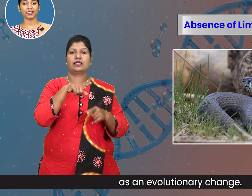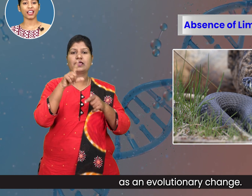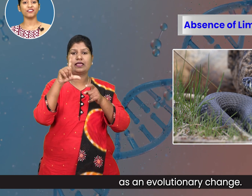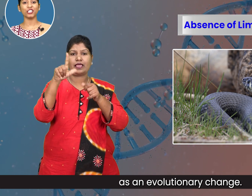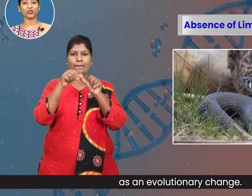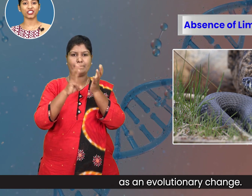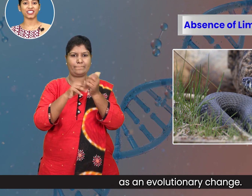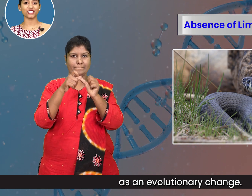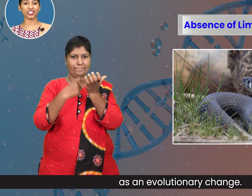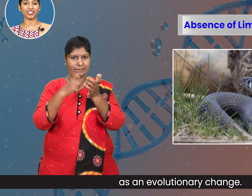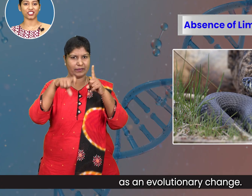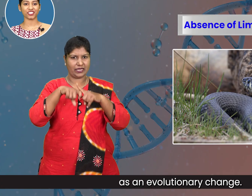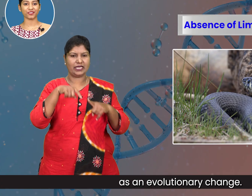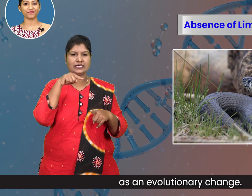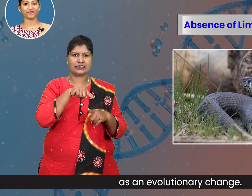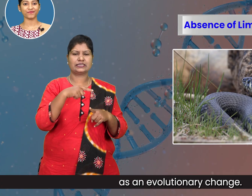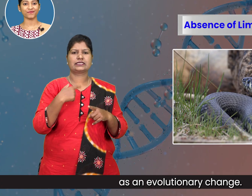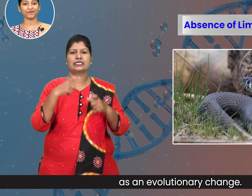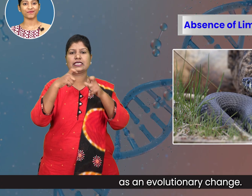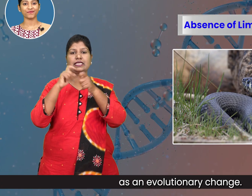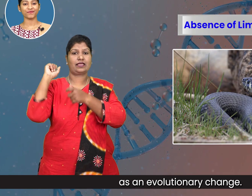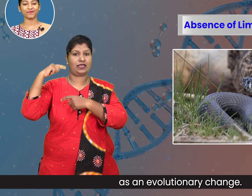an evolutionary change.